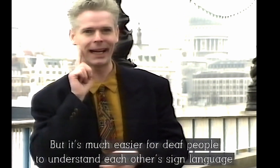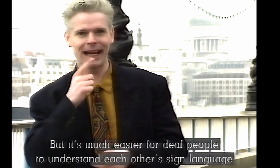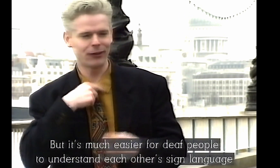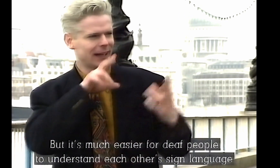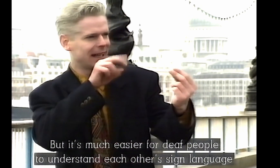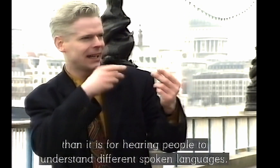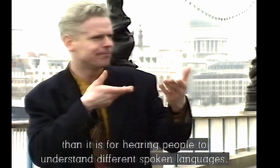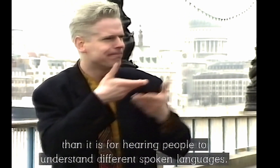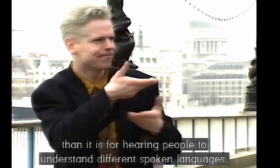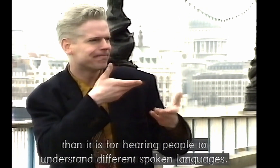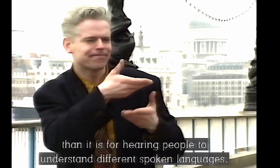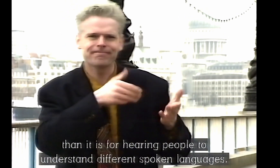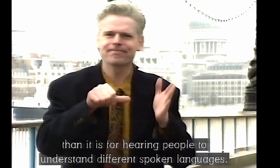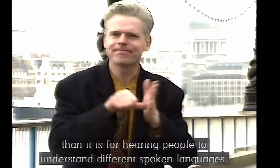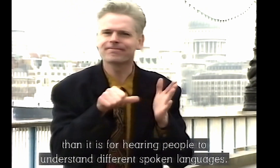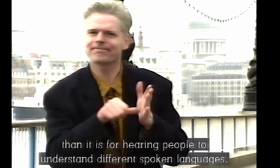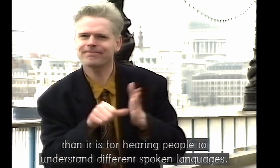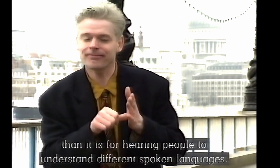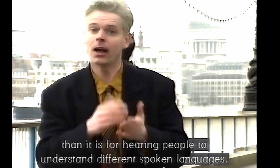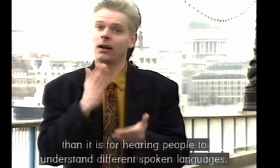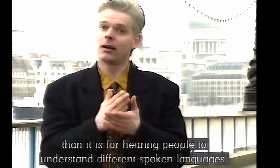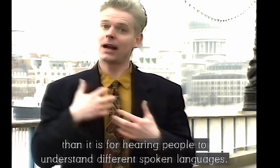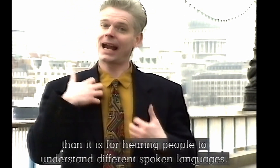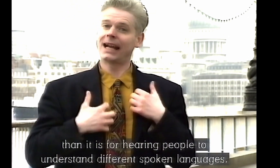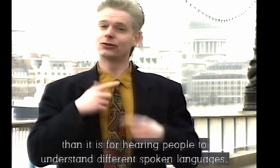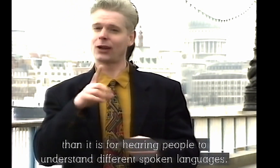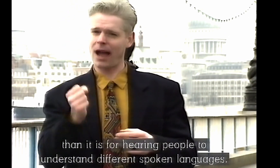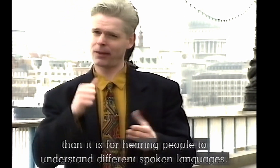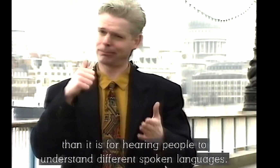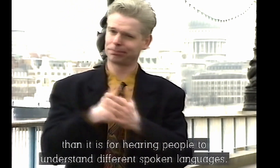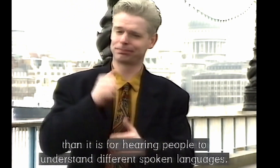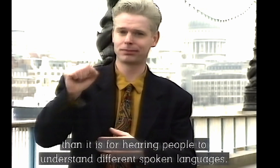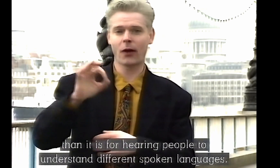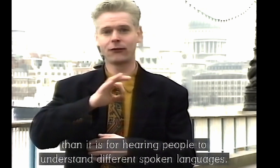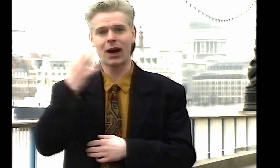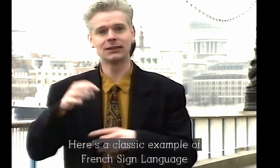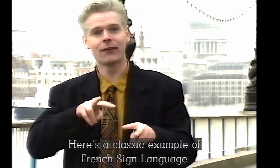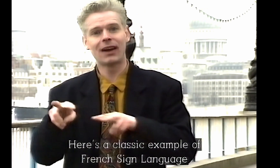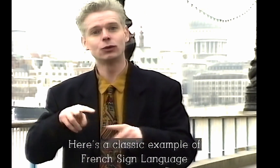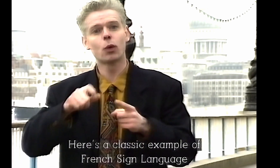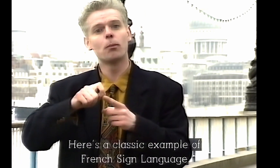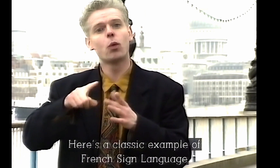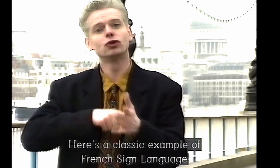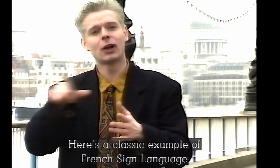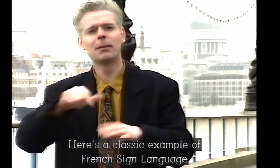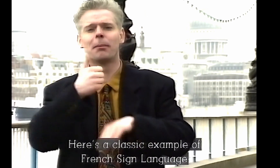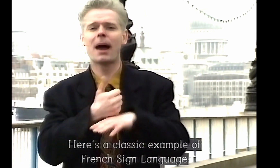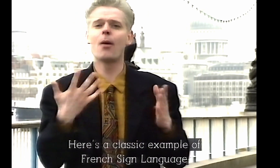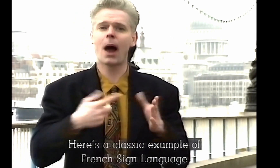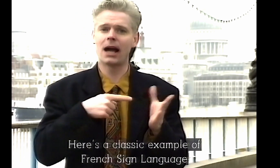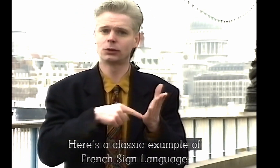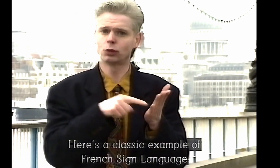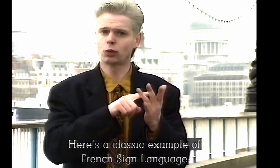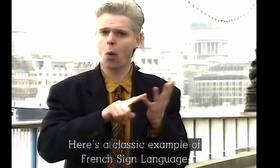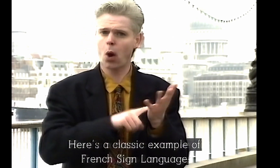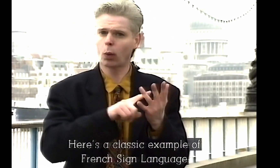Every country has its own spoken language, and sign language is no different. Each country has its own indigenous sign language.